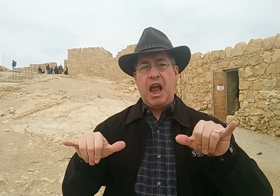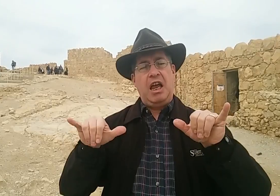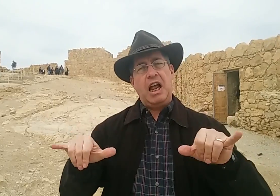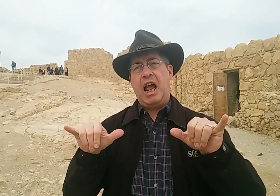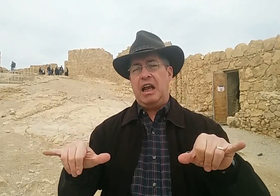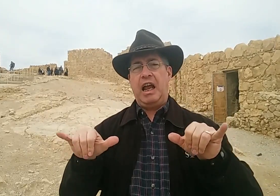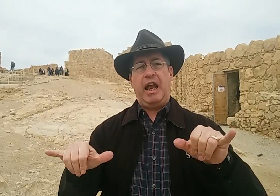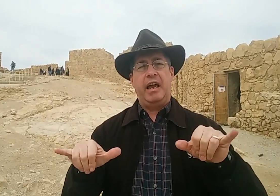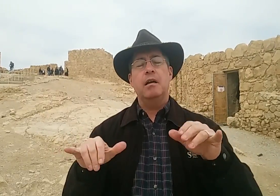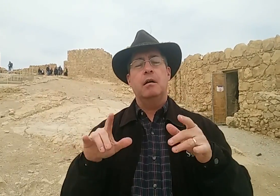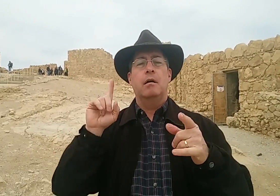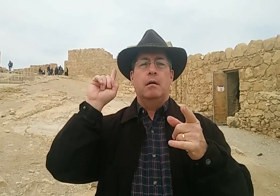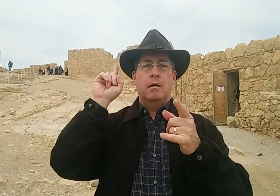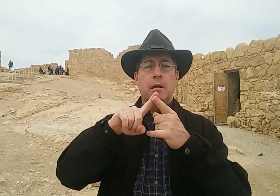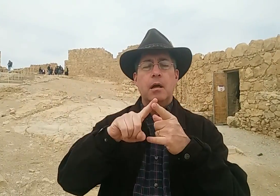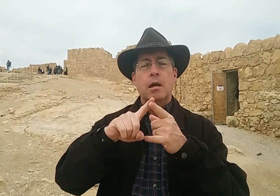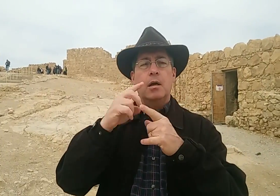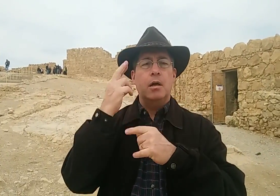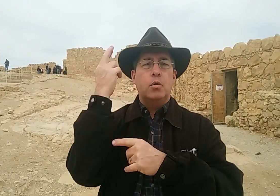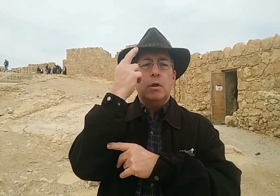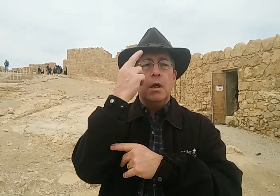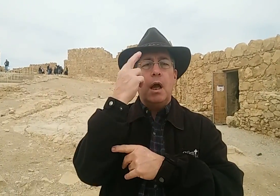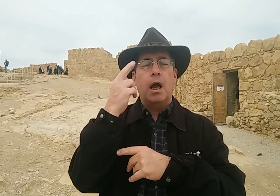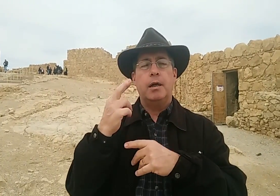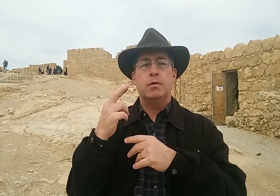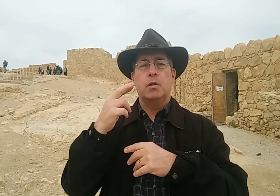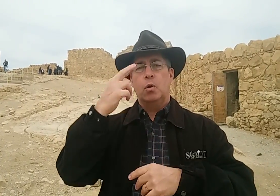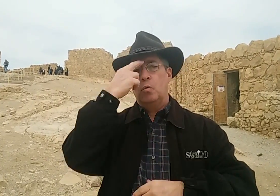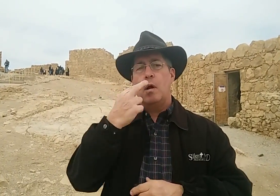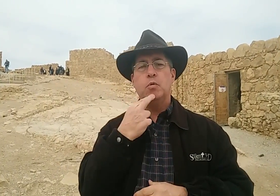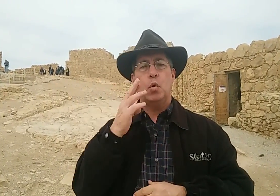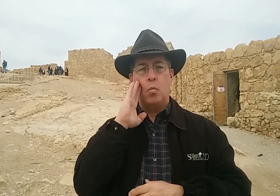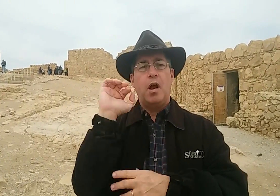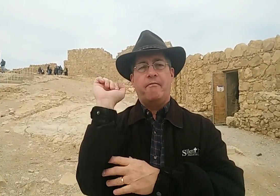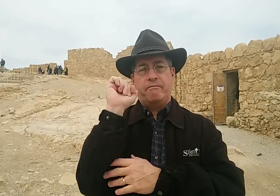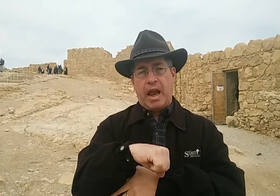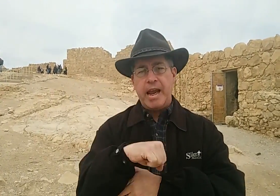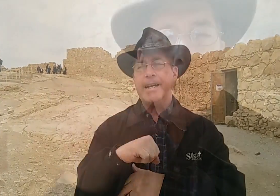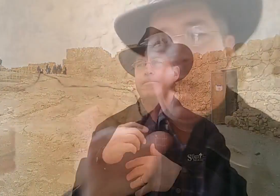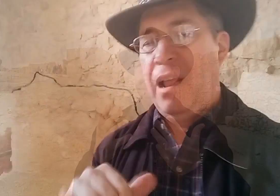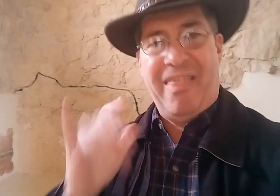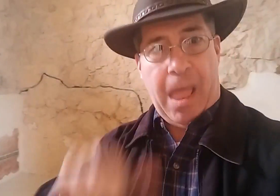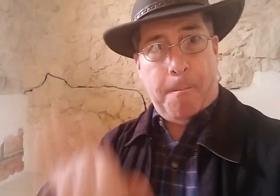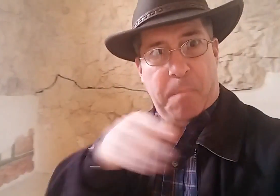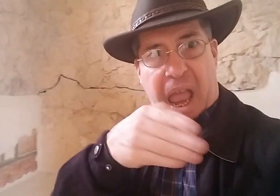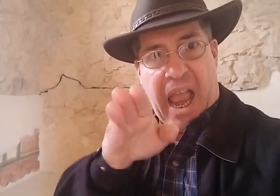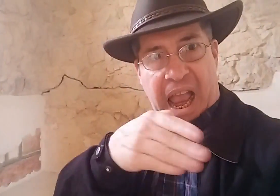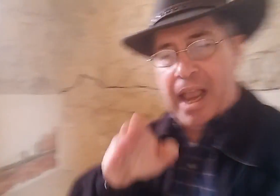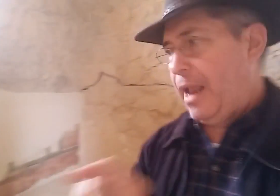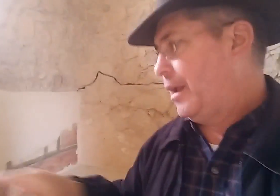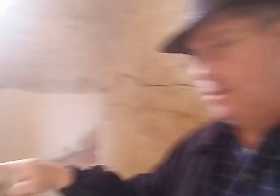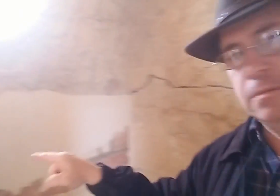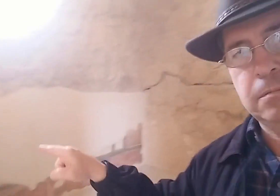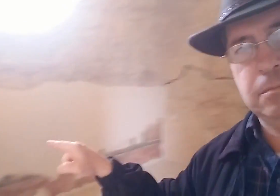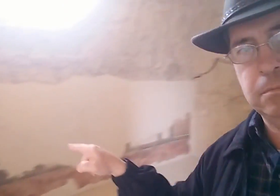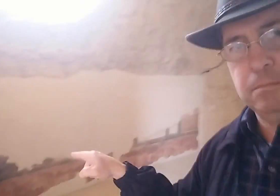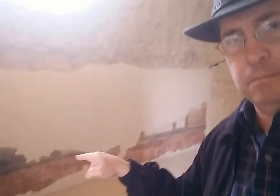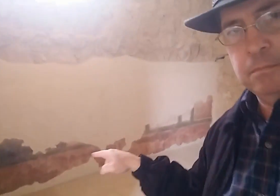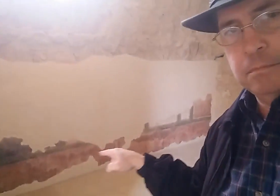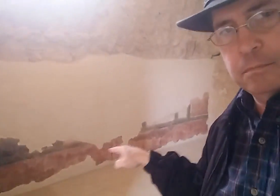And so the Jews stayed here until they realized they would be defeated by the Romans.